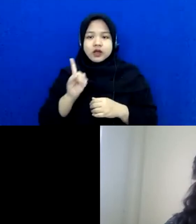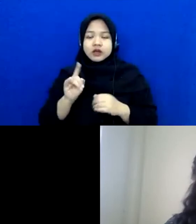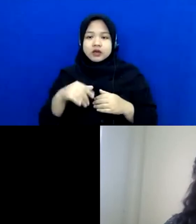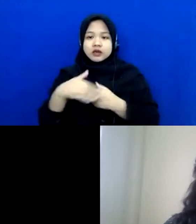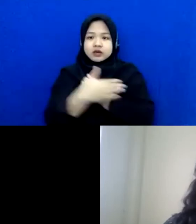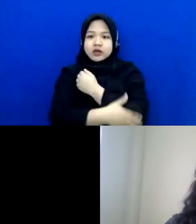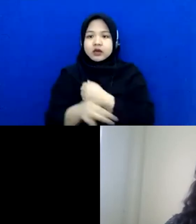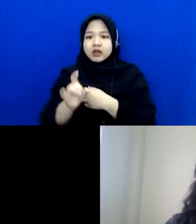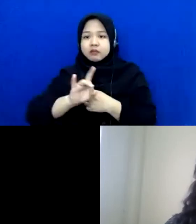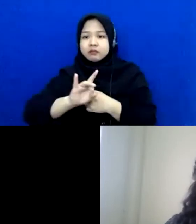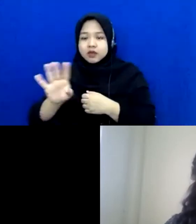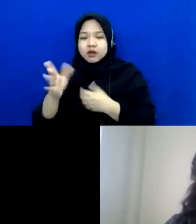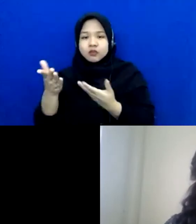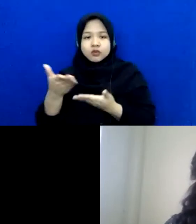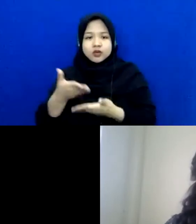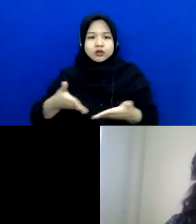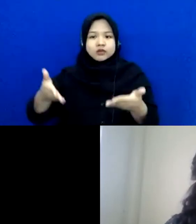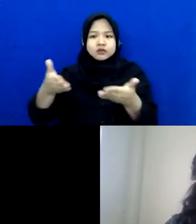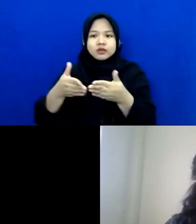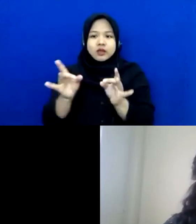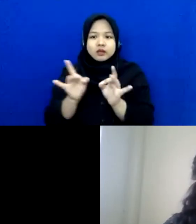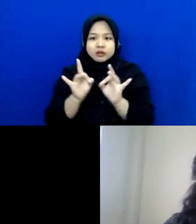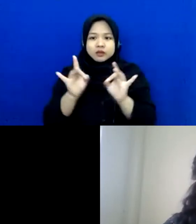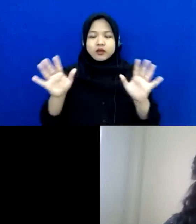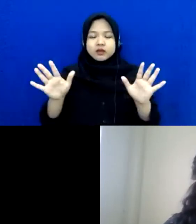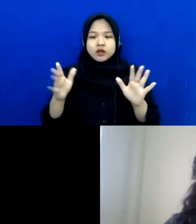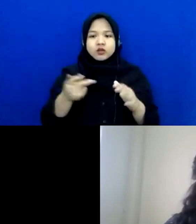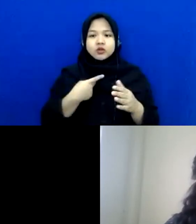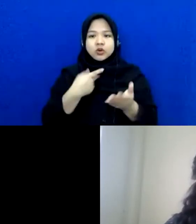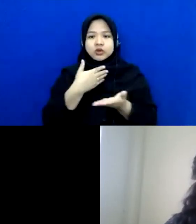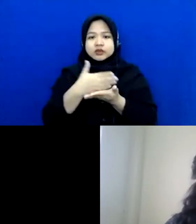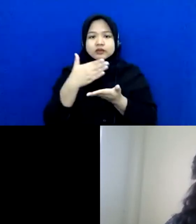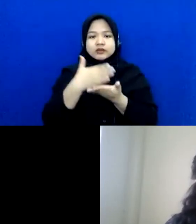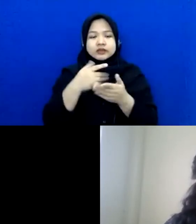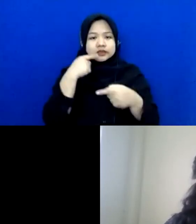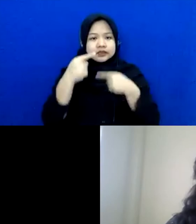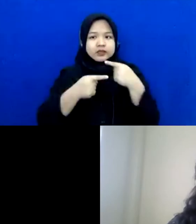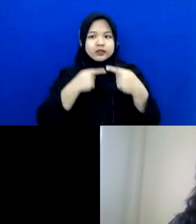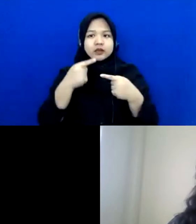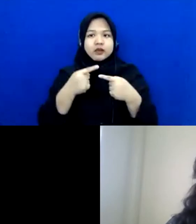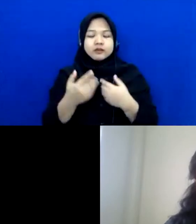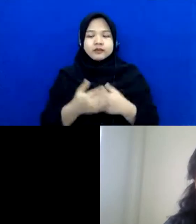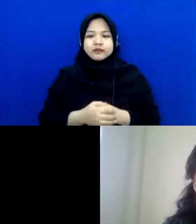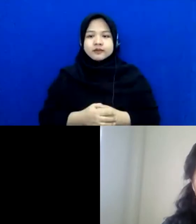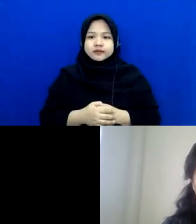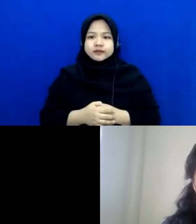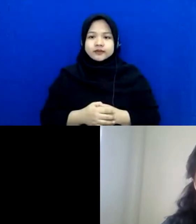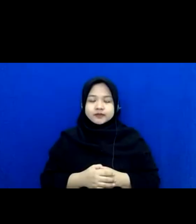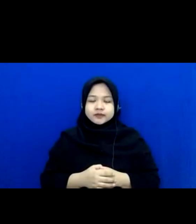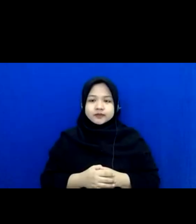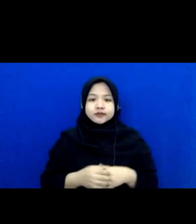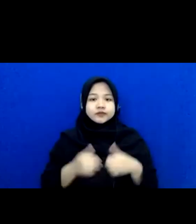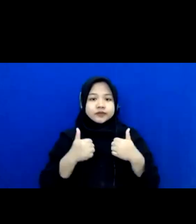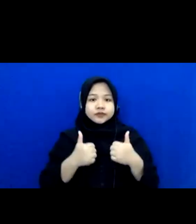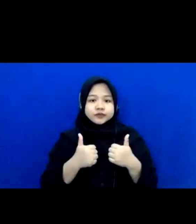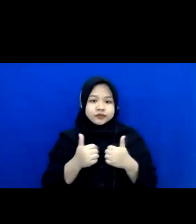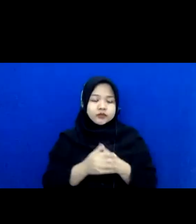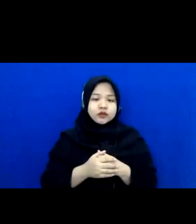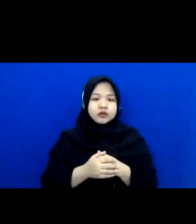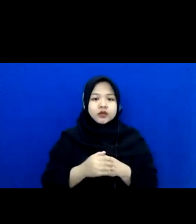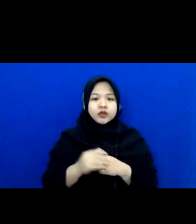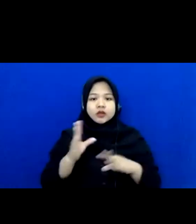think the context is also different. Please do share with us your thoughts. Thank you, TJ. Yes, if you talk